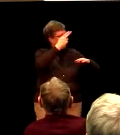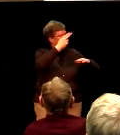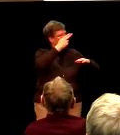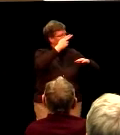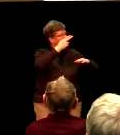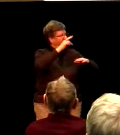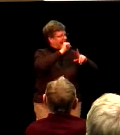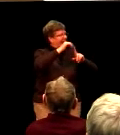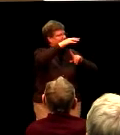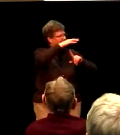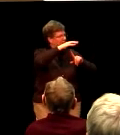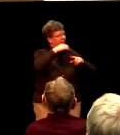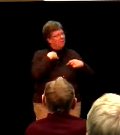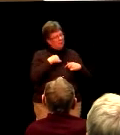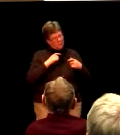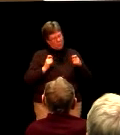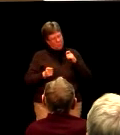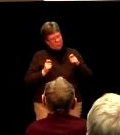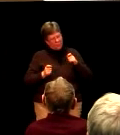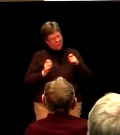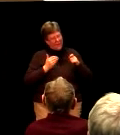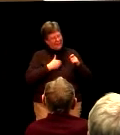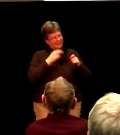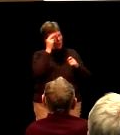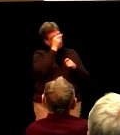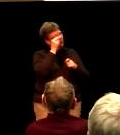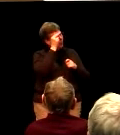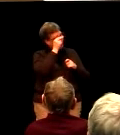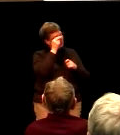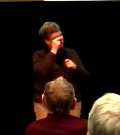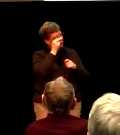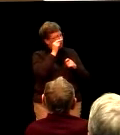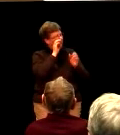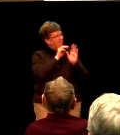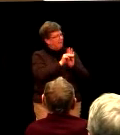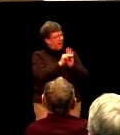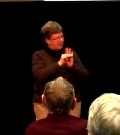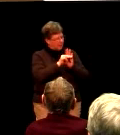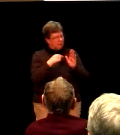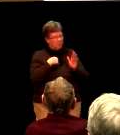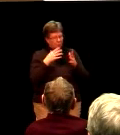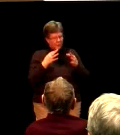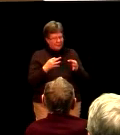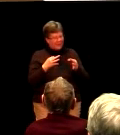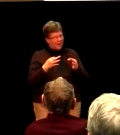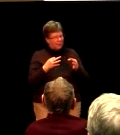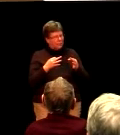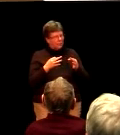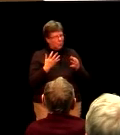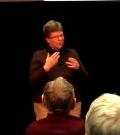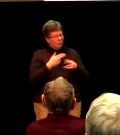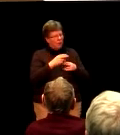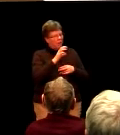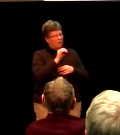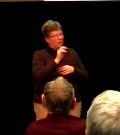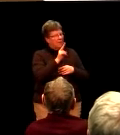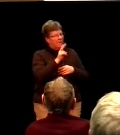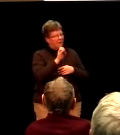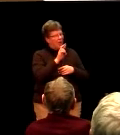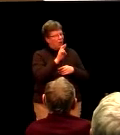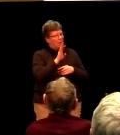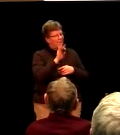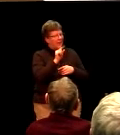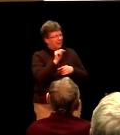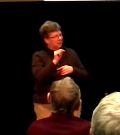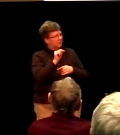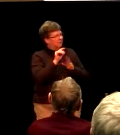we revised our Norwegian polar front model, and we decided to come up with what we call the conveyor belt model. And in